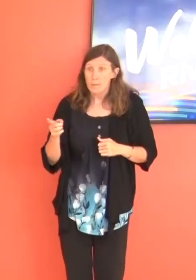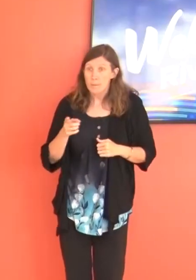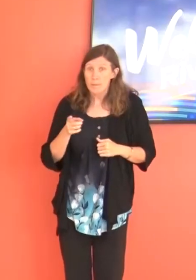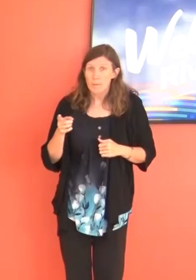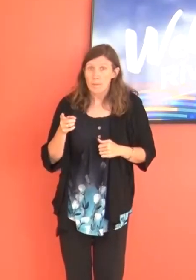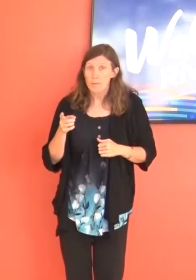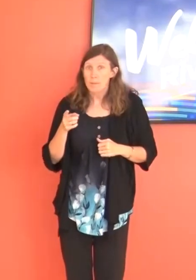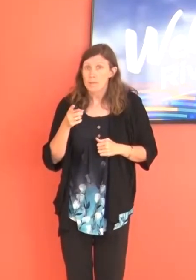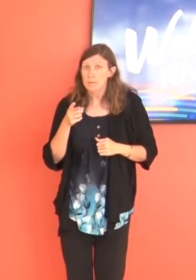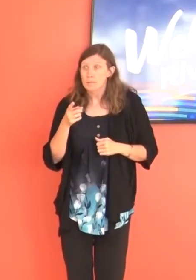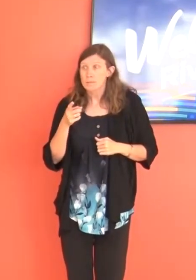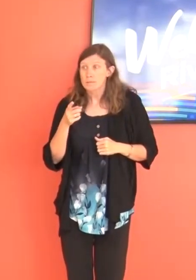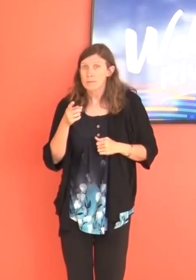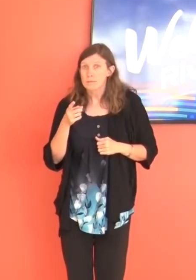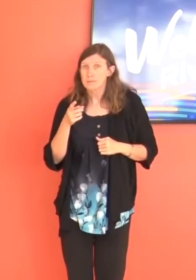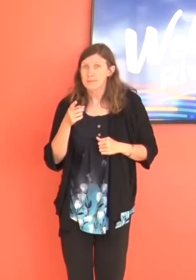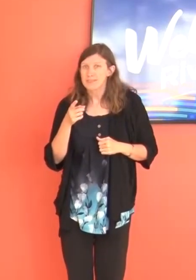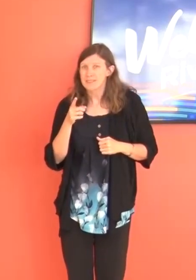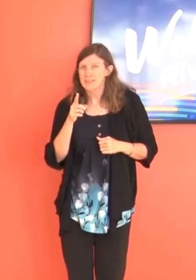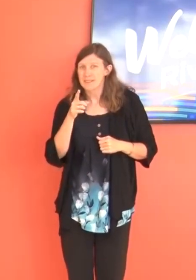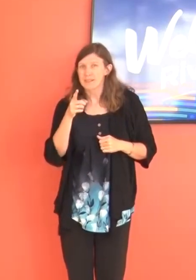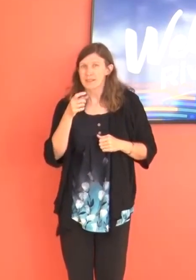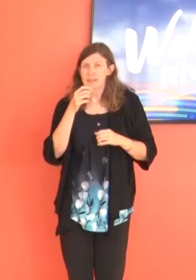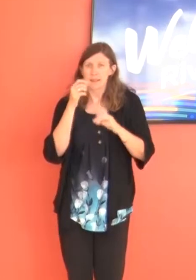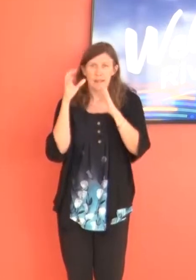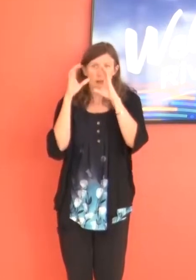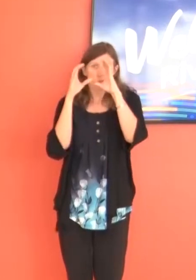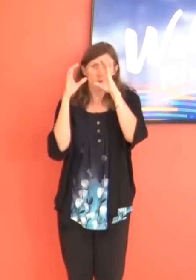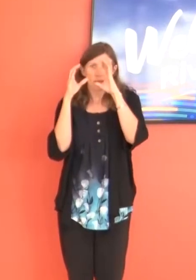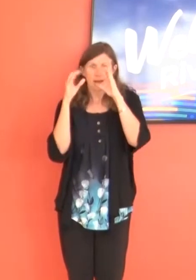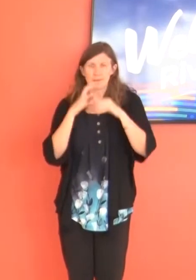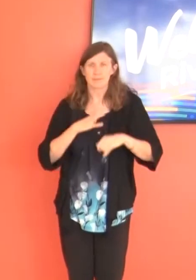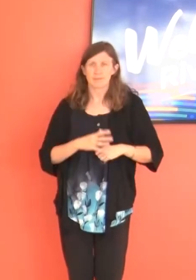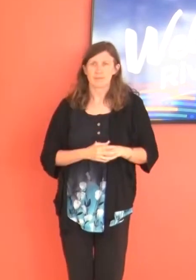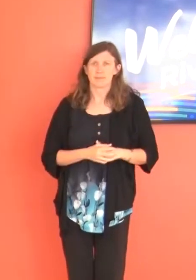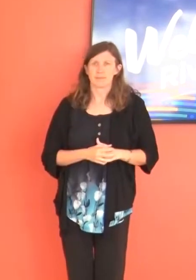Got a question. Now you've had a chance to think about it.